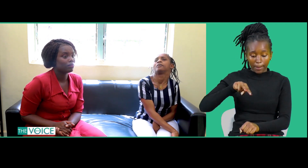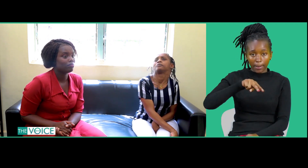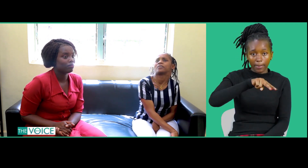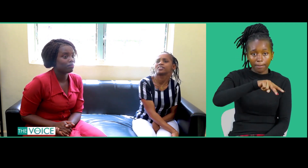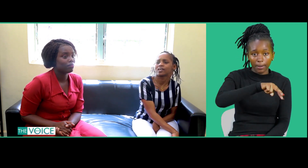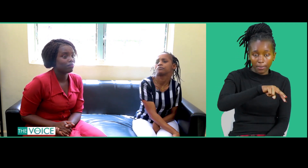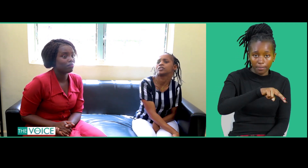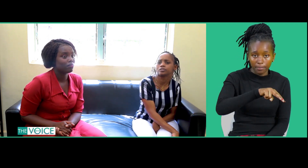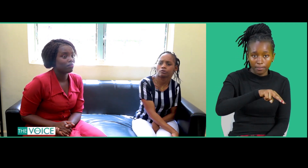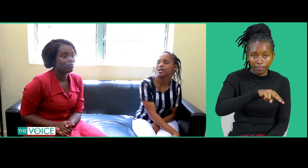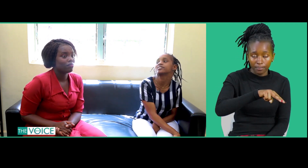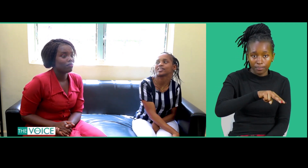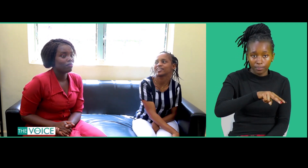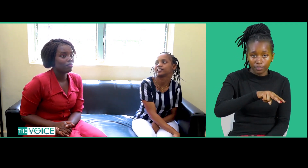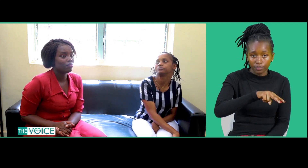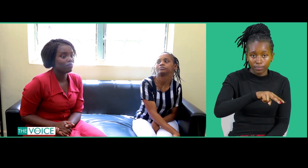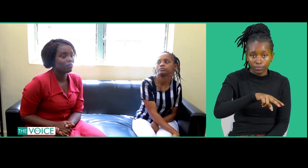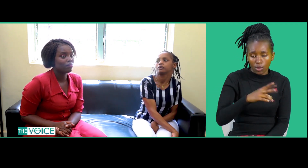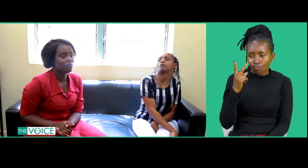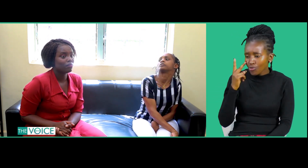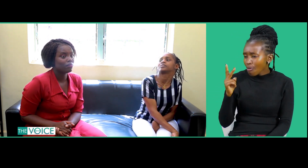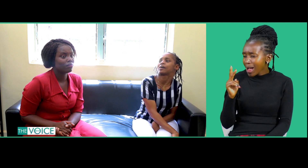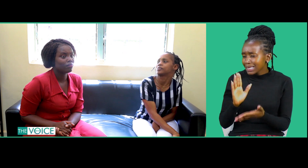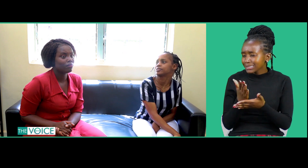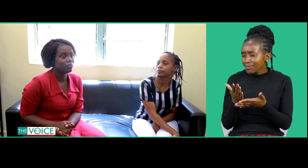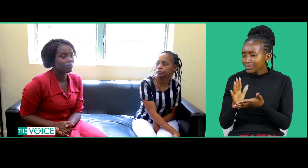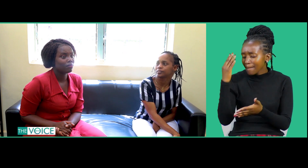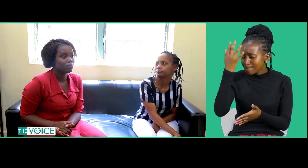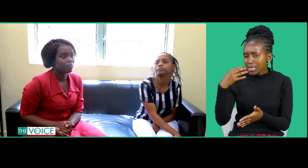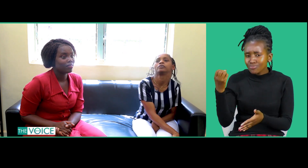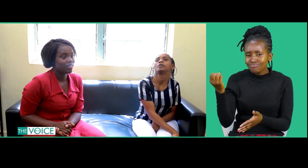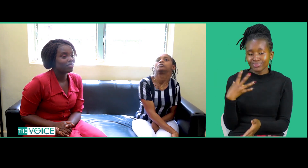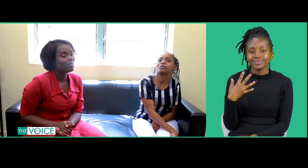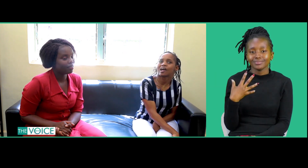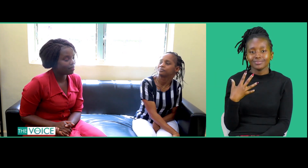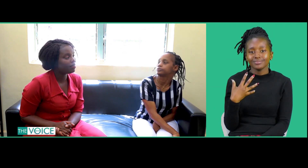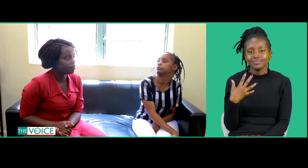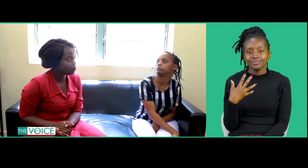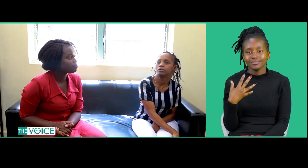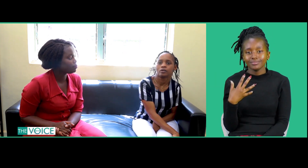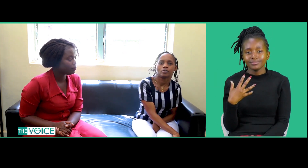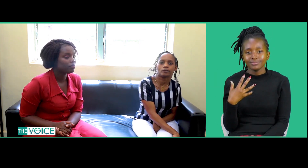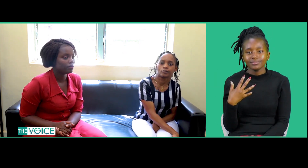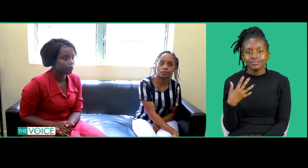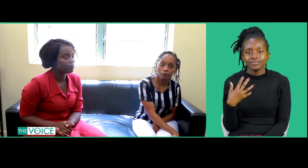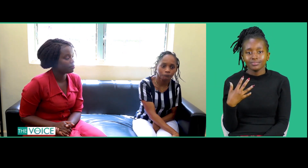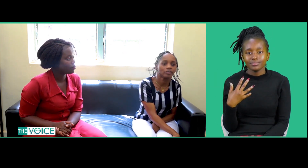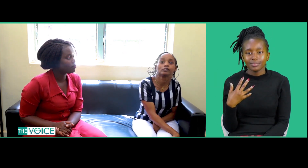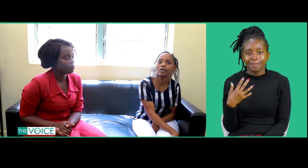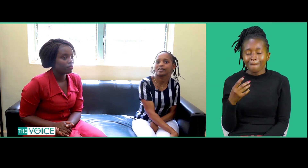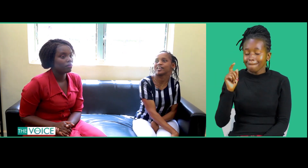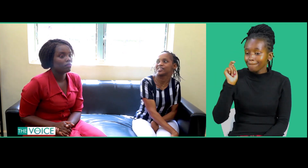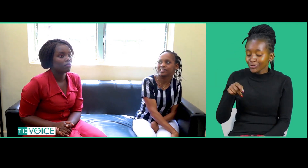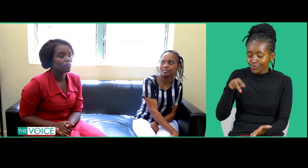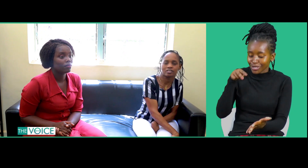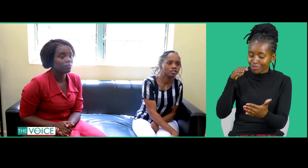way, you find something so attractive or something so beautiful, you will have to stop and